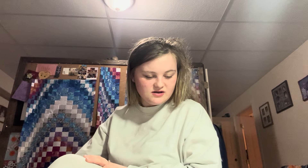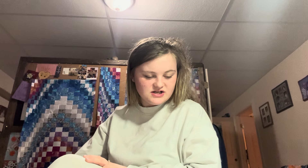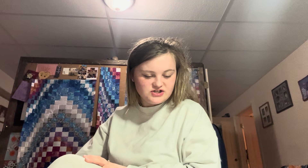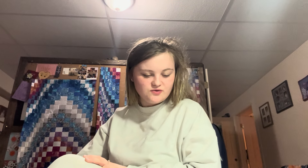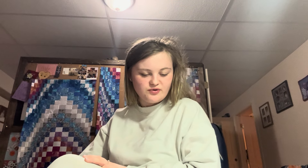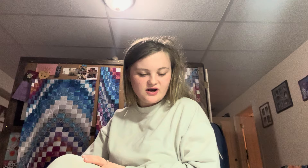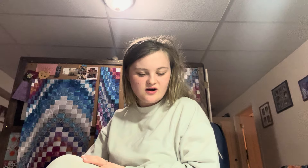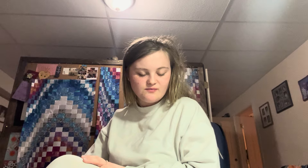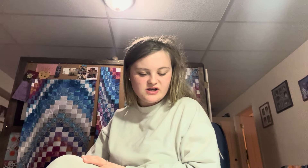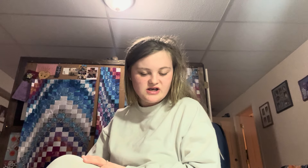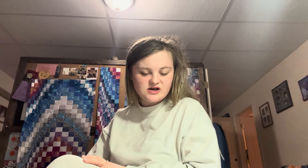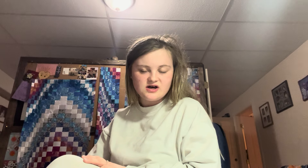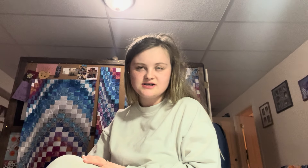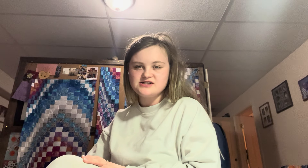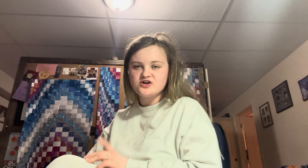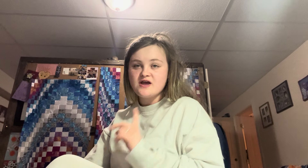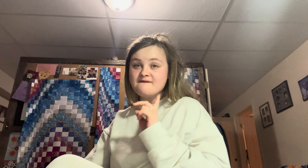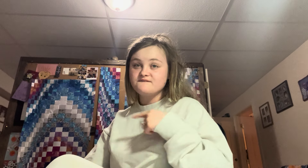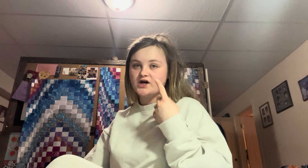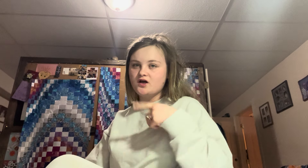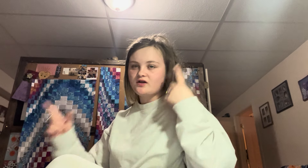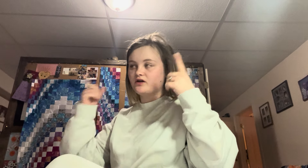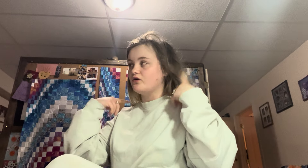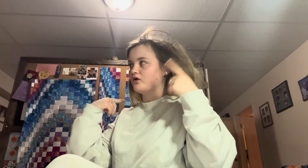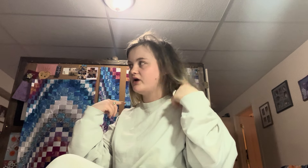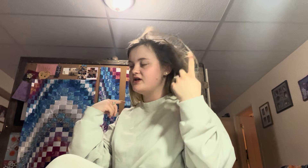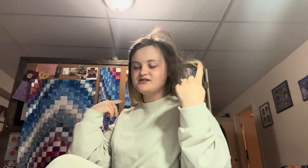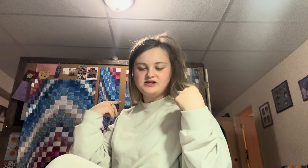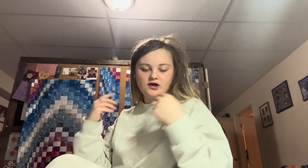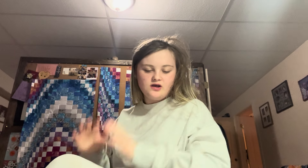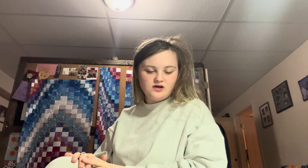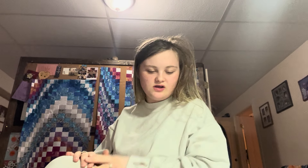Did you prey on me 'cause you're fucking crazy?